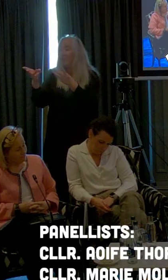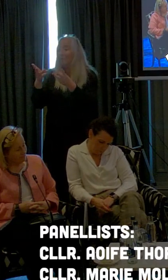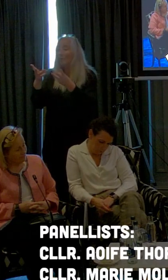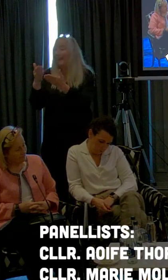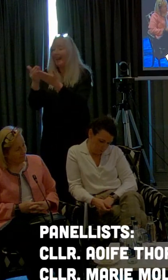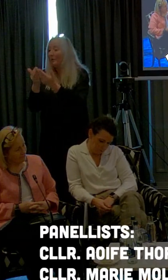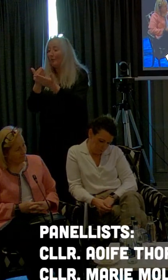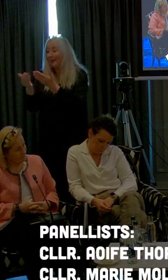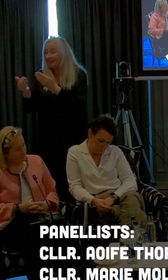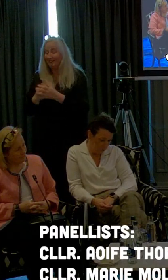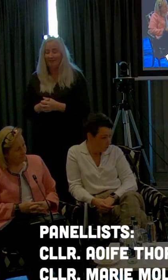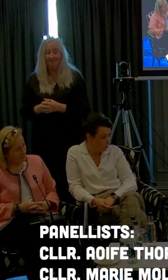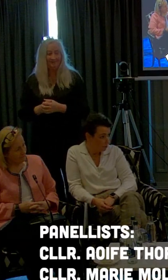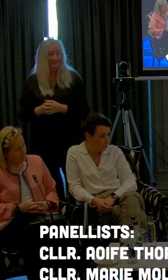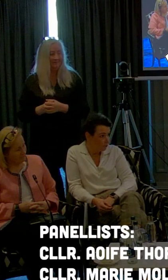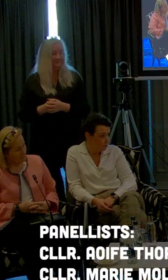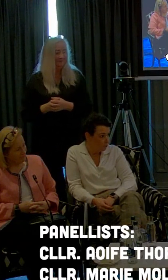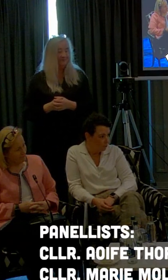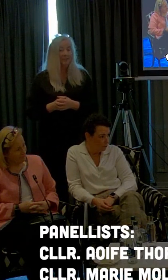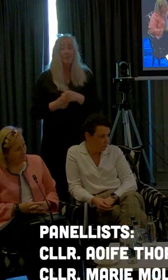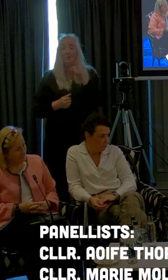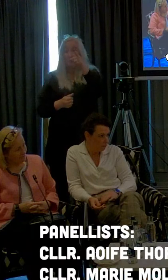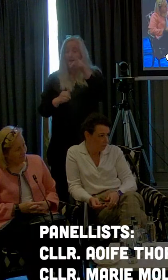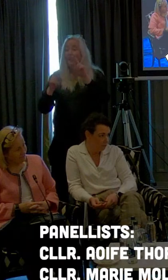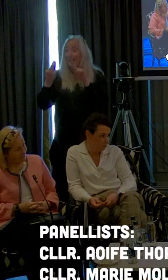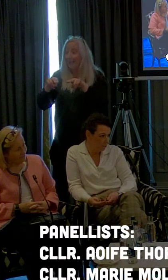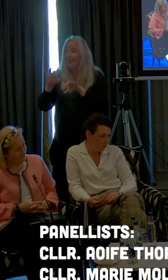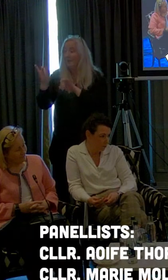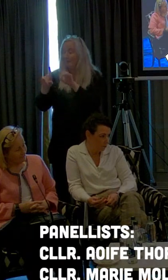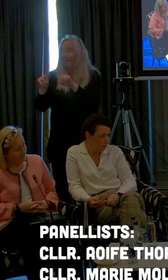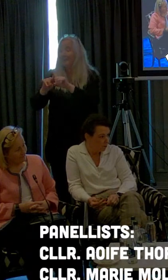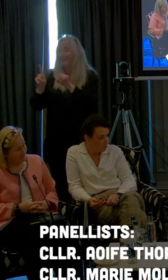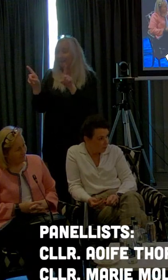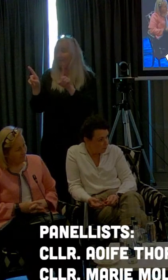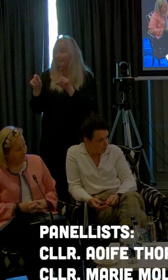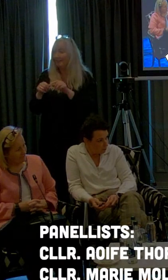think if you put your name on the ballot paper in Tralee, that